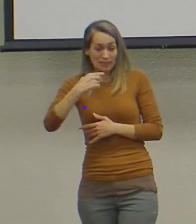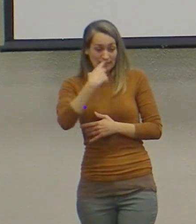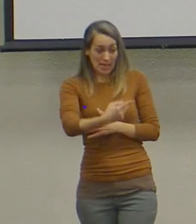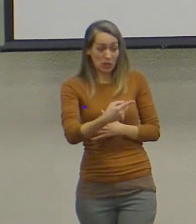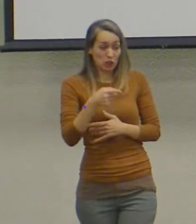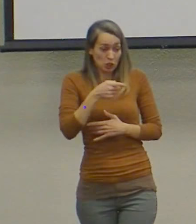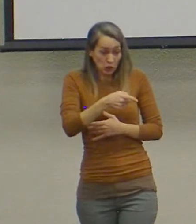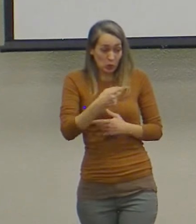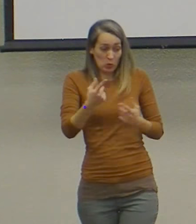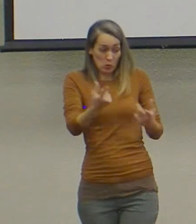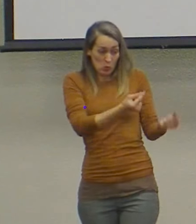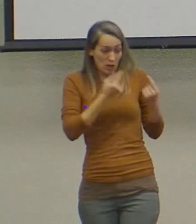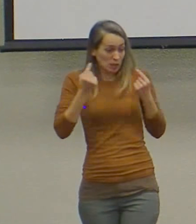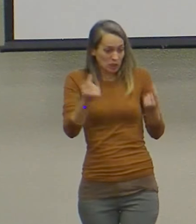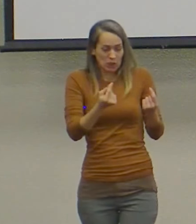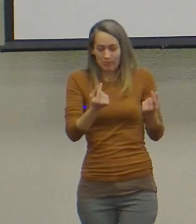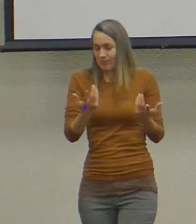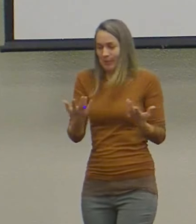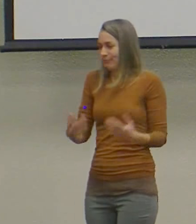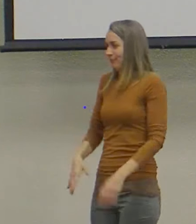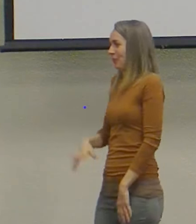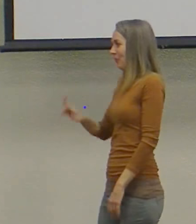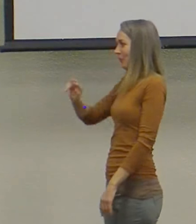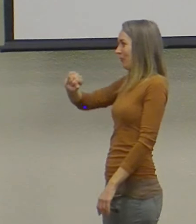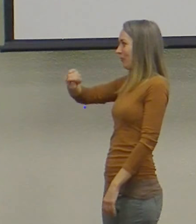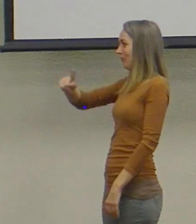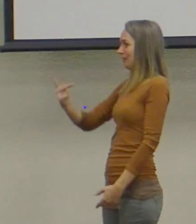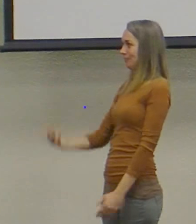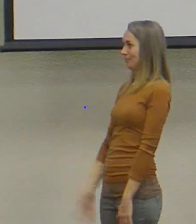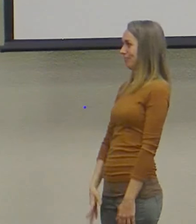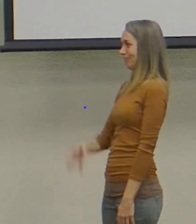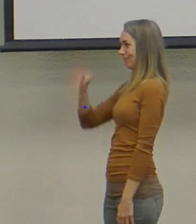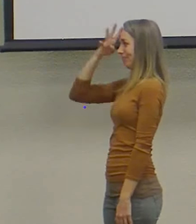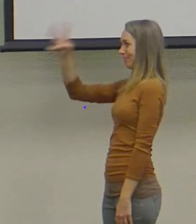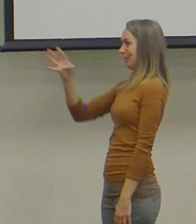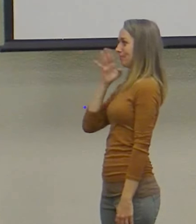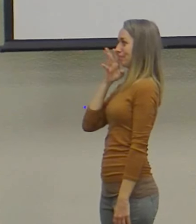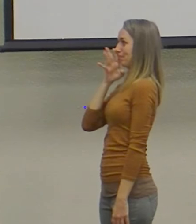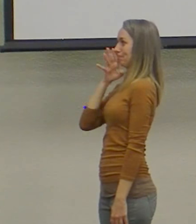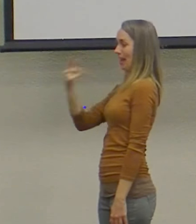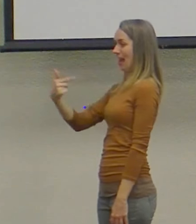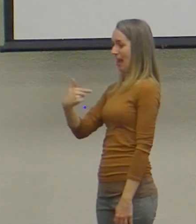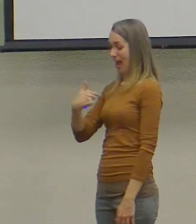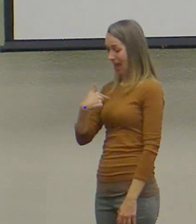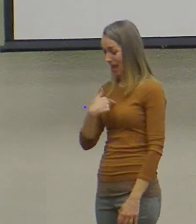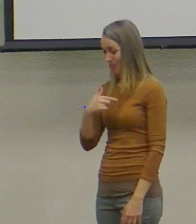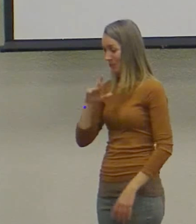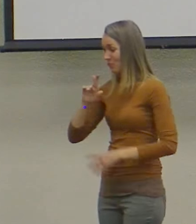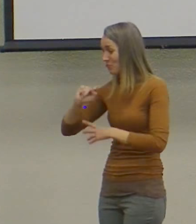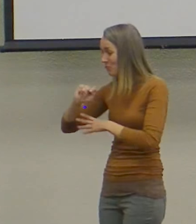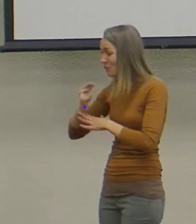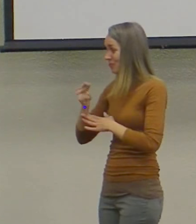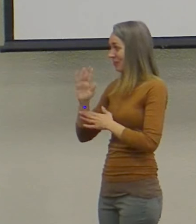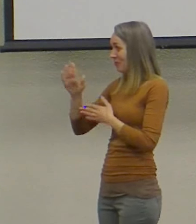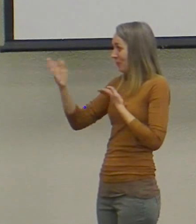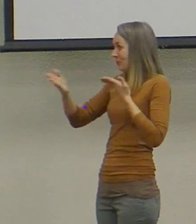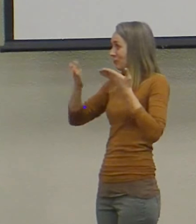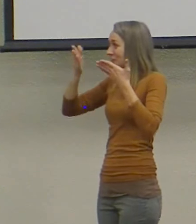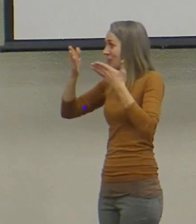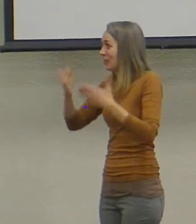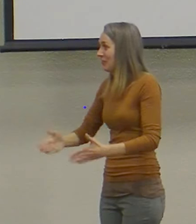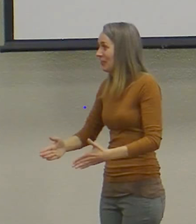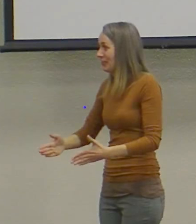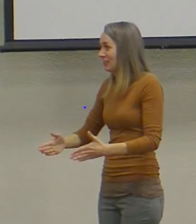script. And she begins to make a request of him. I am Ruth, your servant. Spread